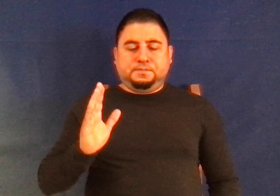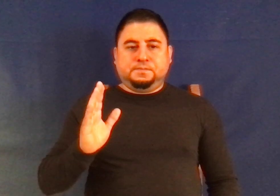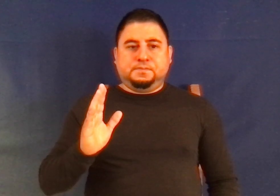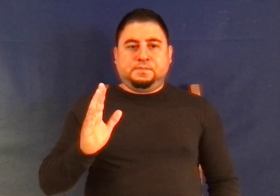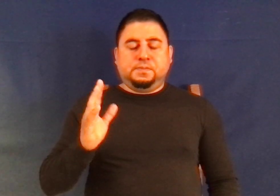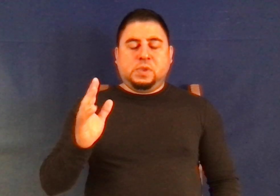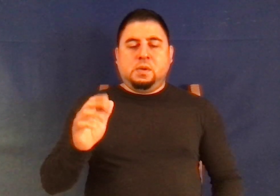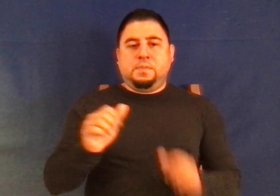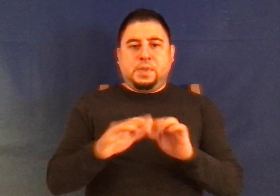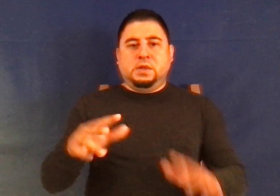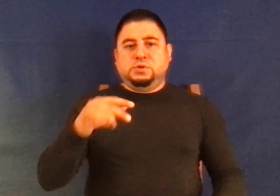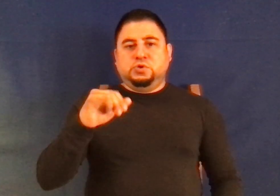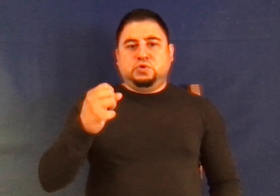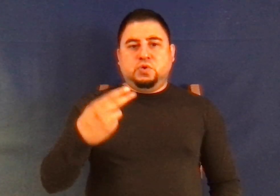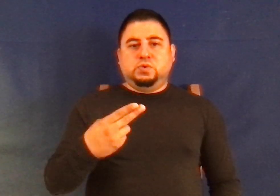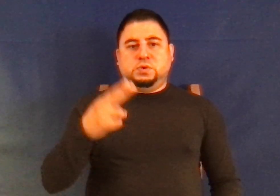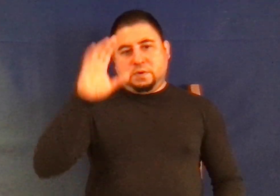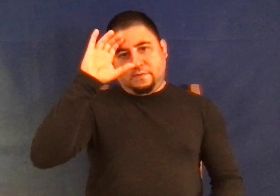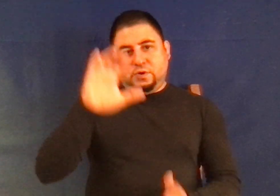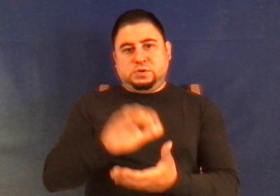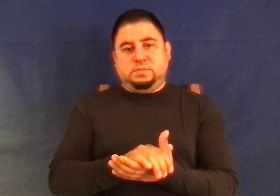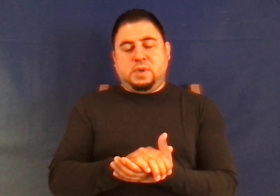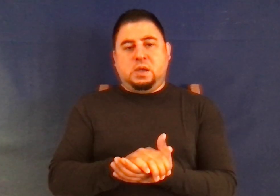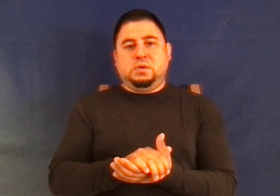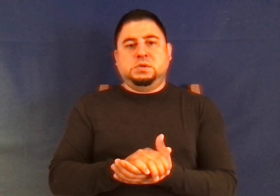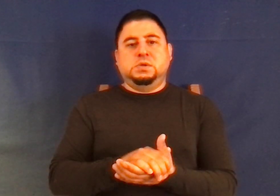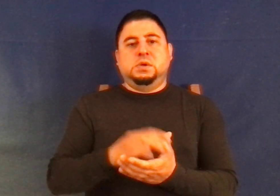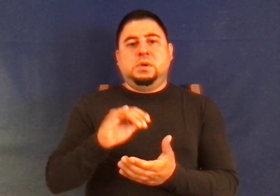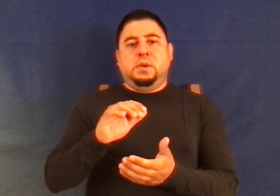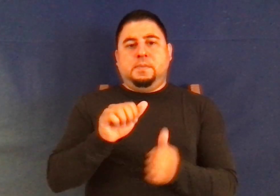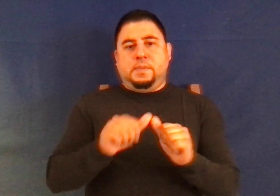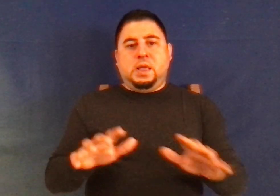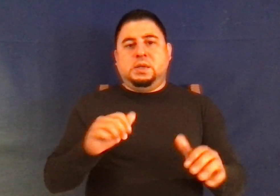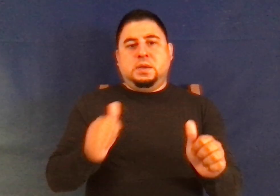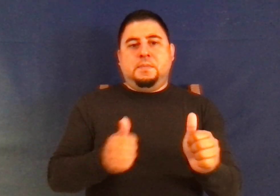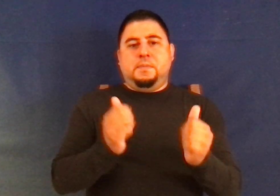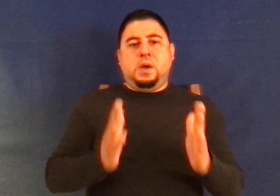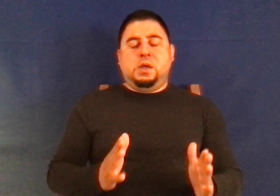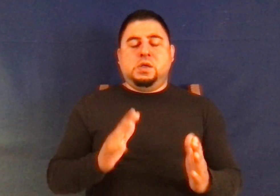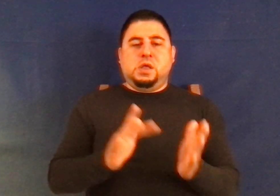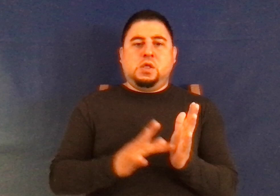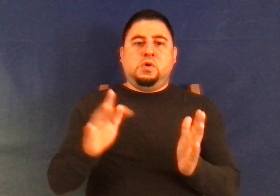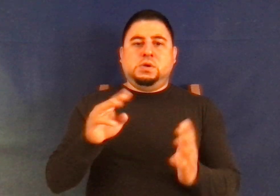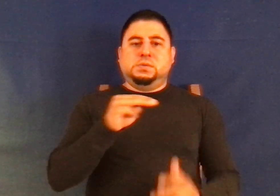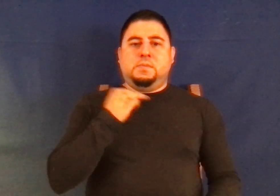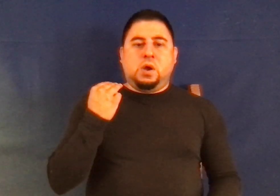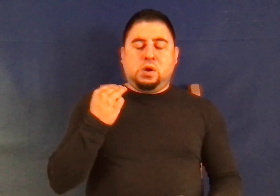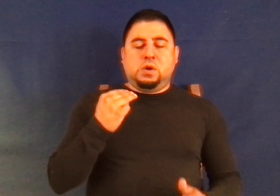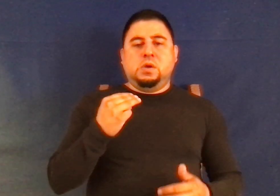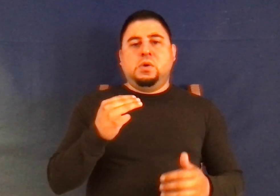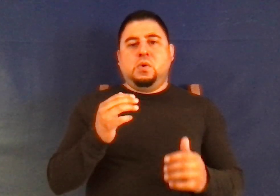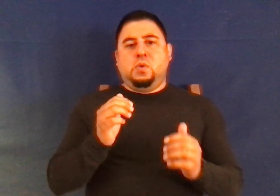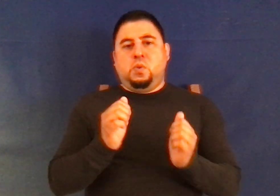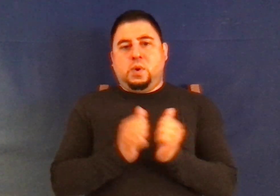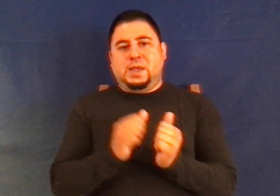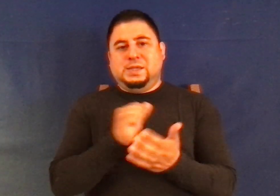blessed Joseph, her spouse, with her blessed apostles and glorious martyrs, with St. Francis and St.